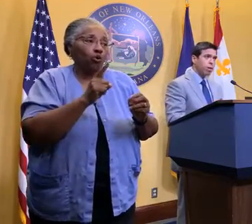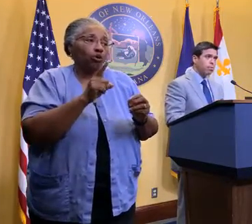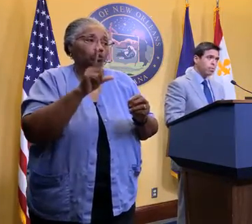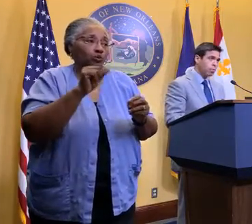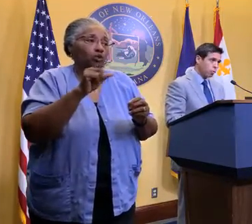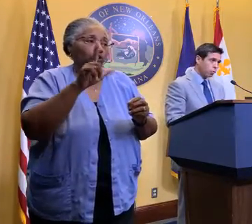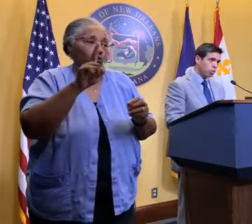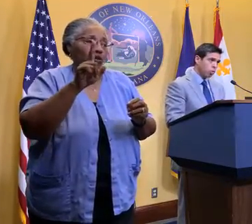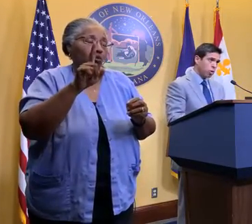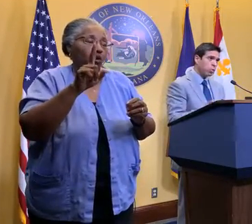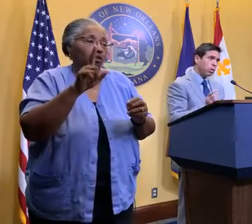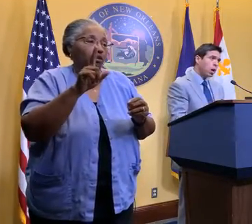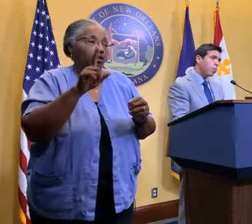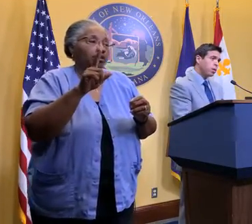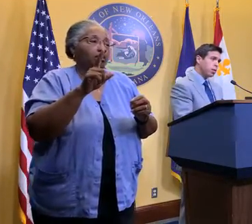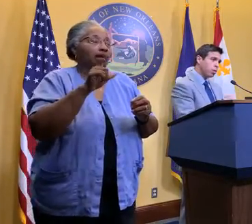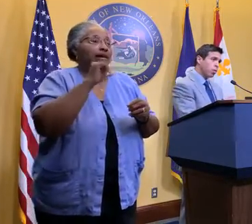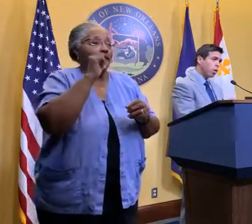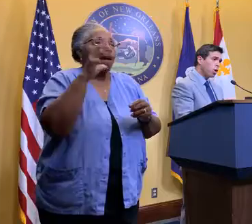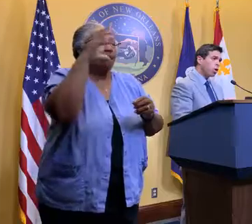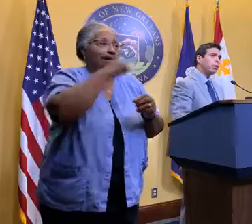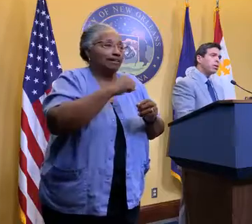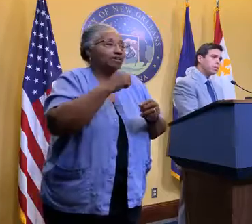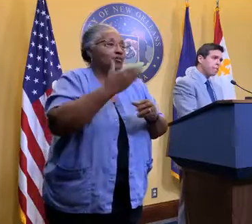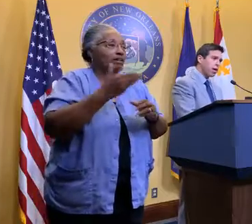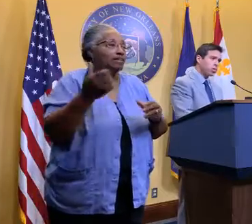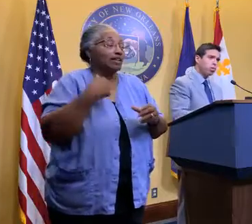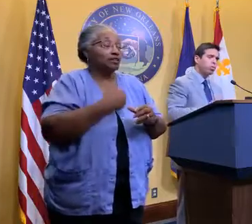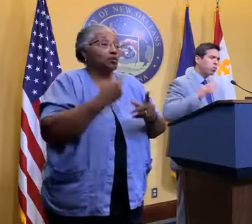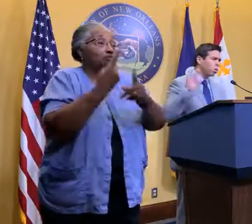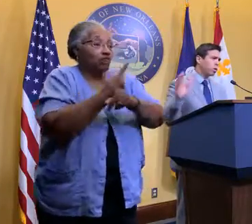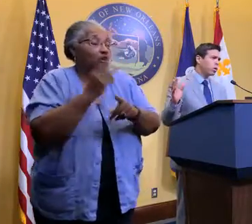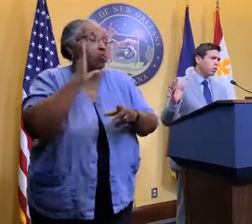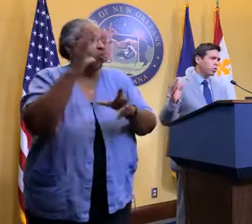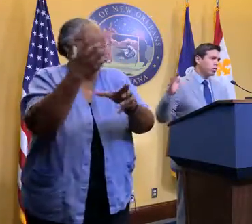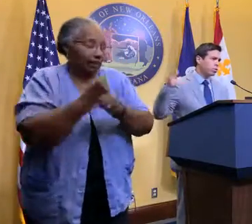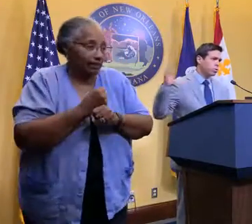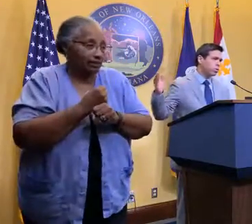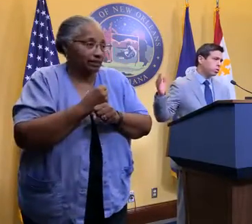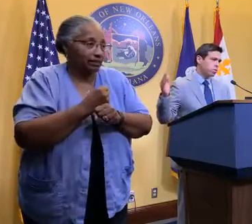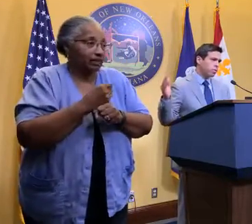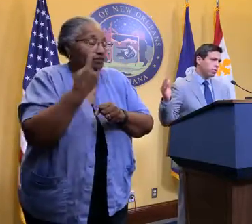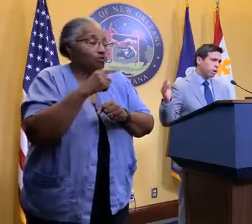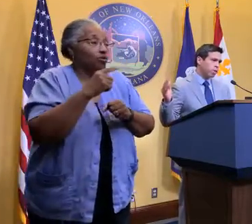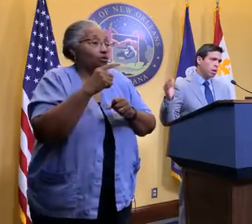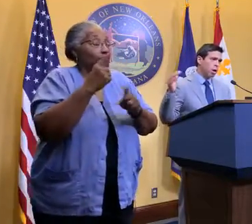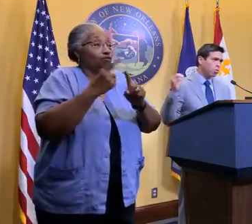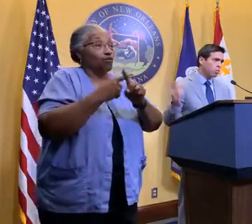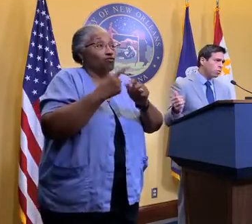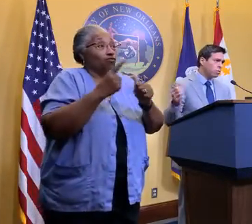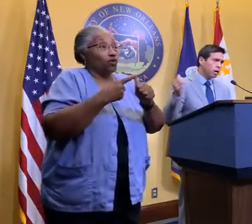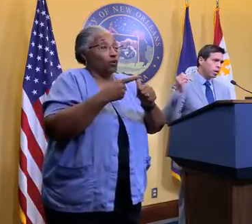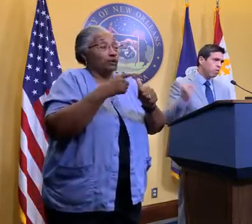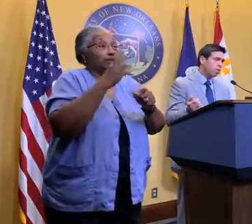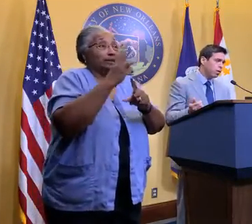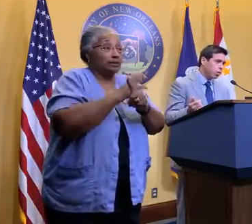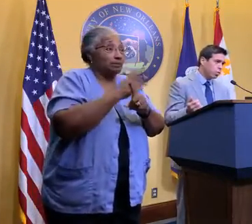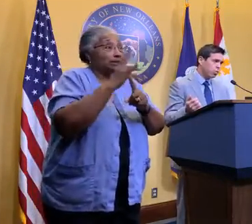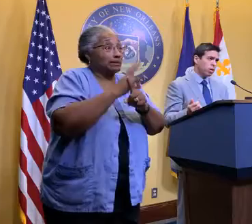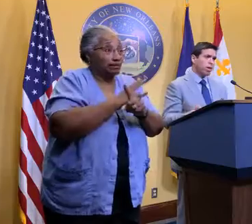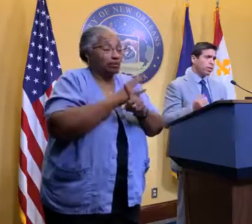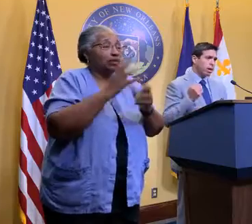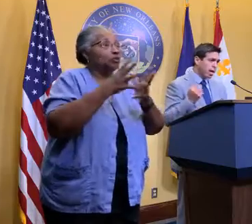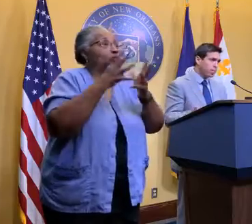not have ever come to fruition so that we can operate in a more cohesive fashion. There were so many unknowns for the first 6 or 7 months on the revenue side and